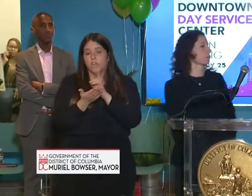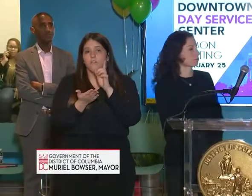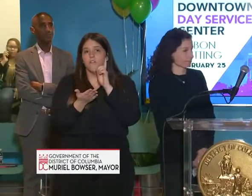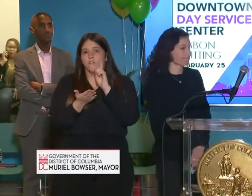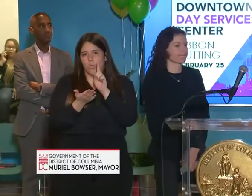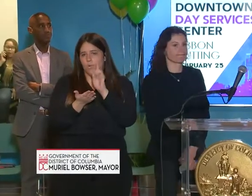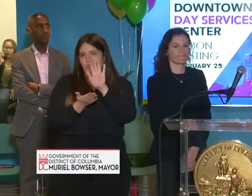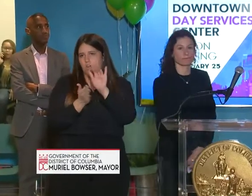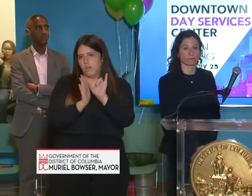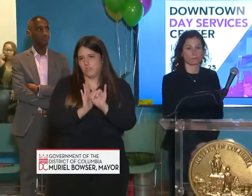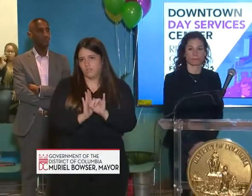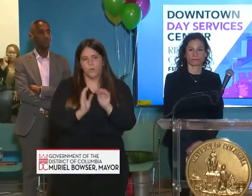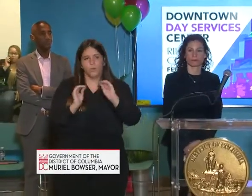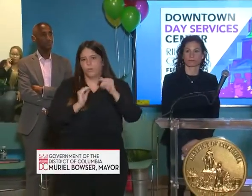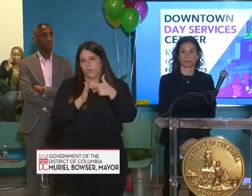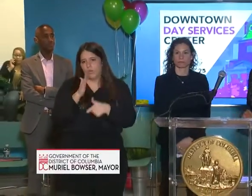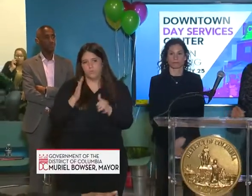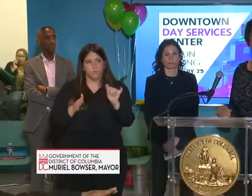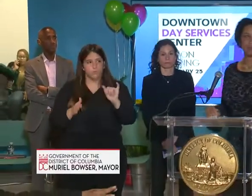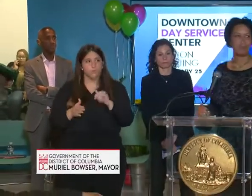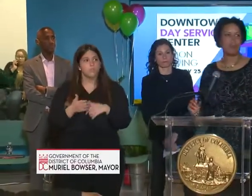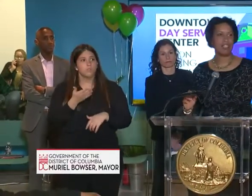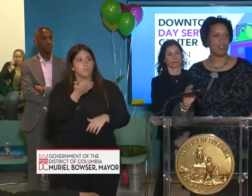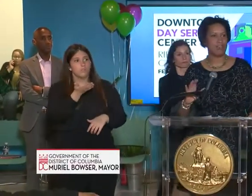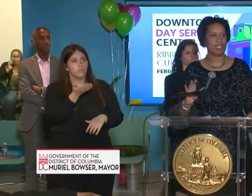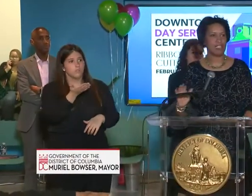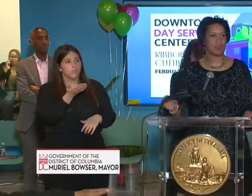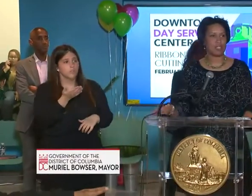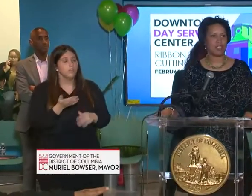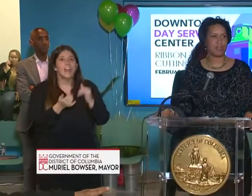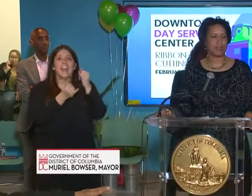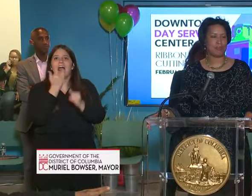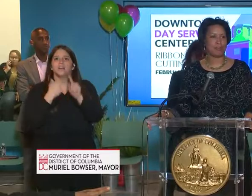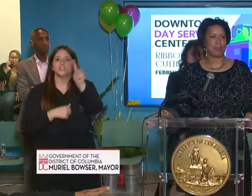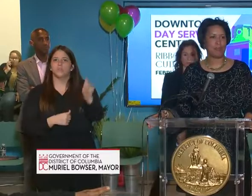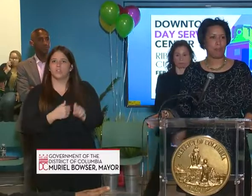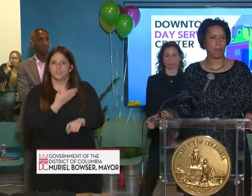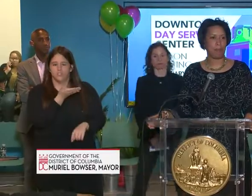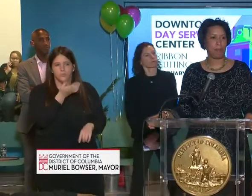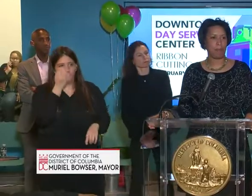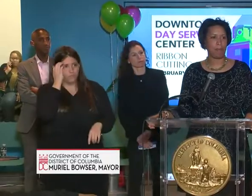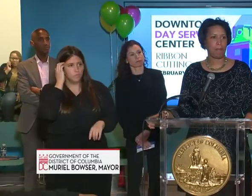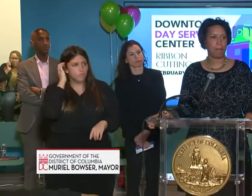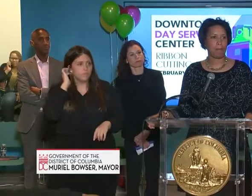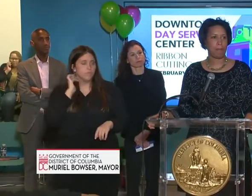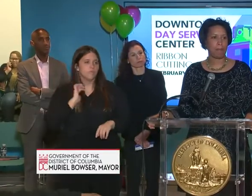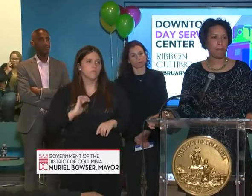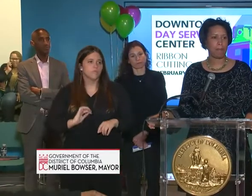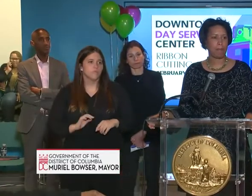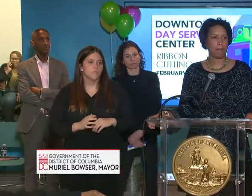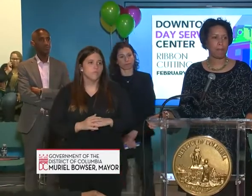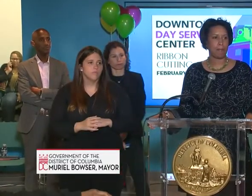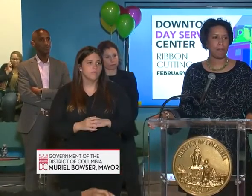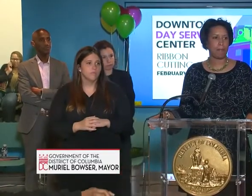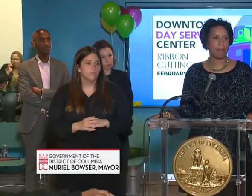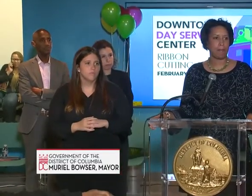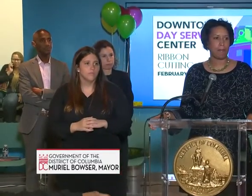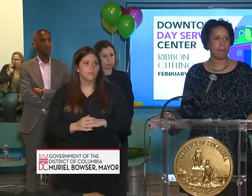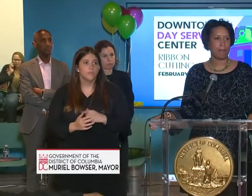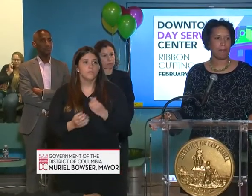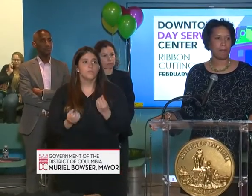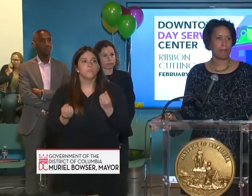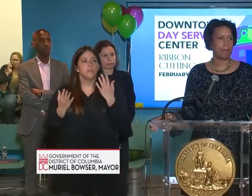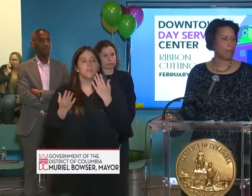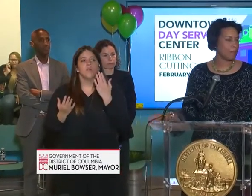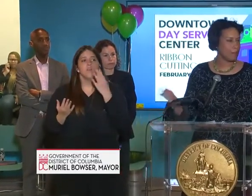cost. All right. Yes, sir. Then you have the last question. So a lot of us in here are members